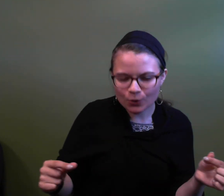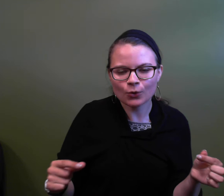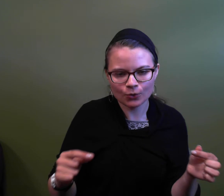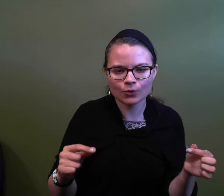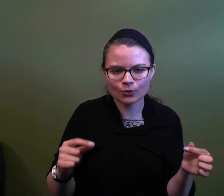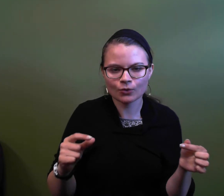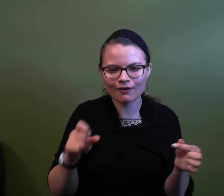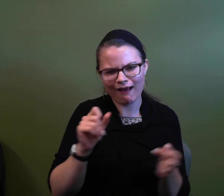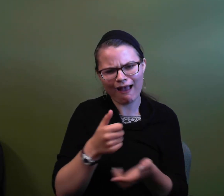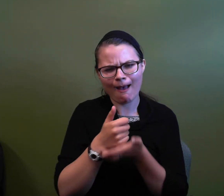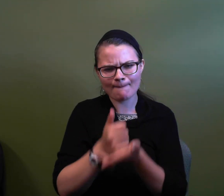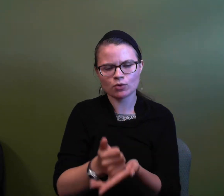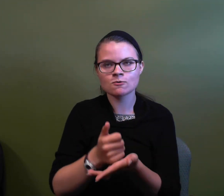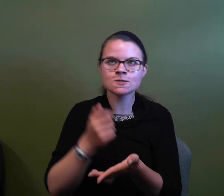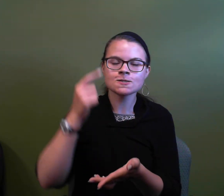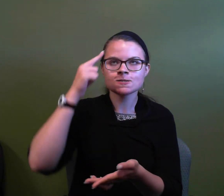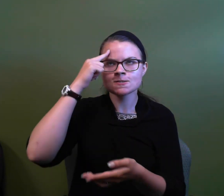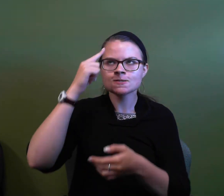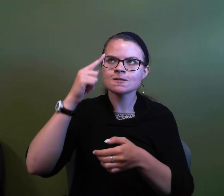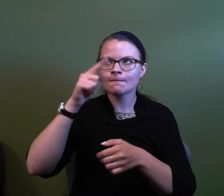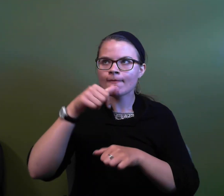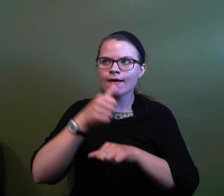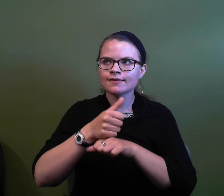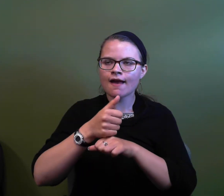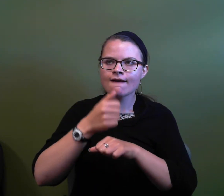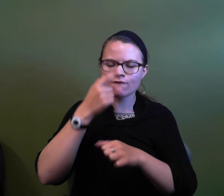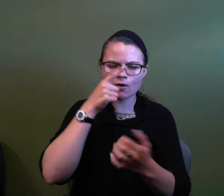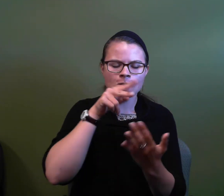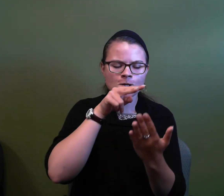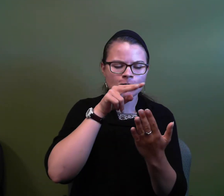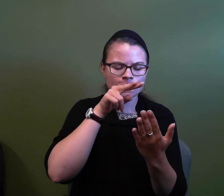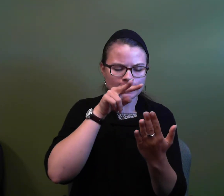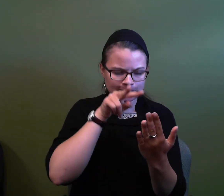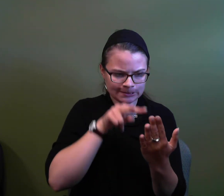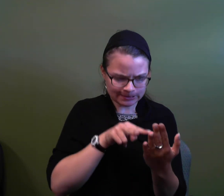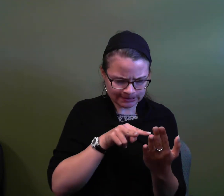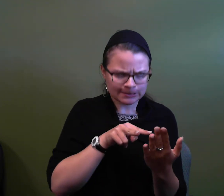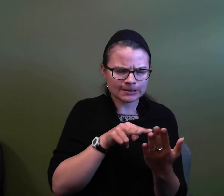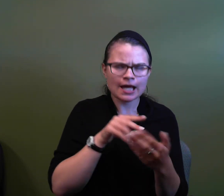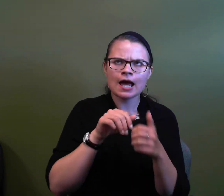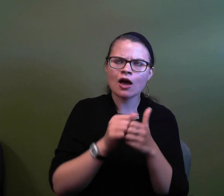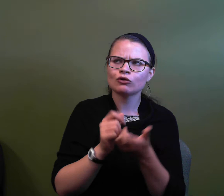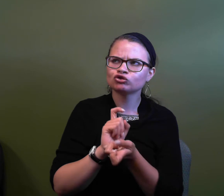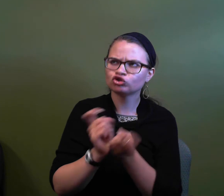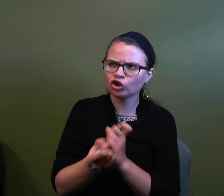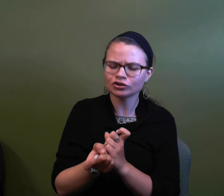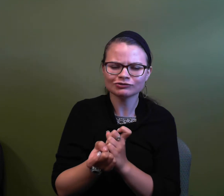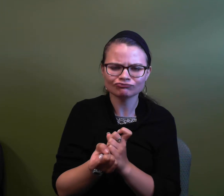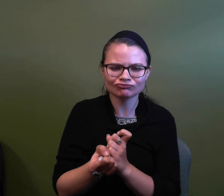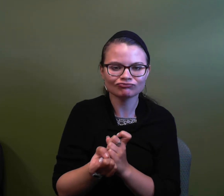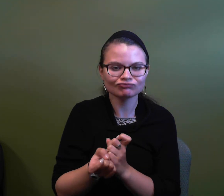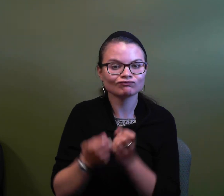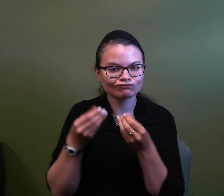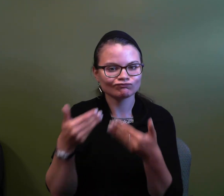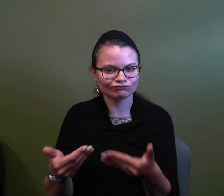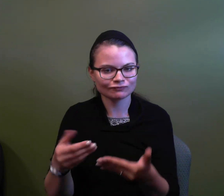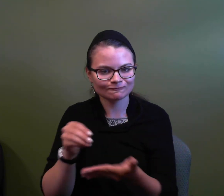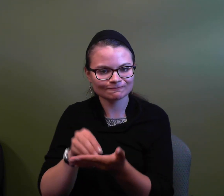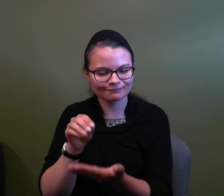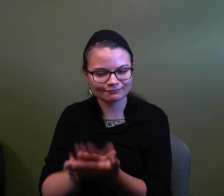terms of paraphrasing. Now let's learn one other way in which we can improve our marks by paraphrasing.